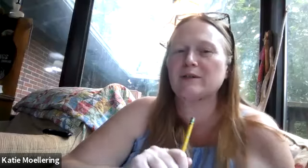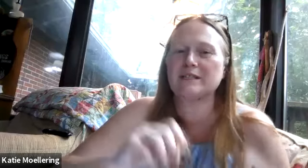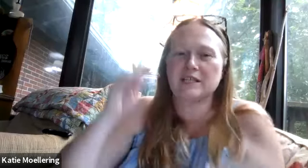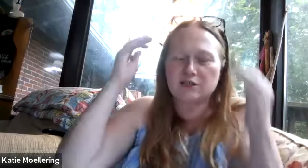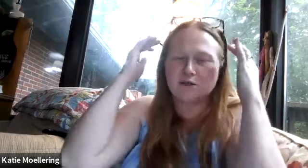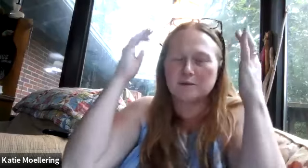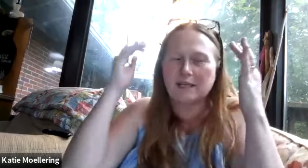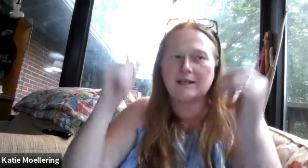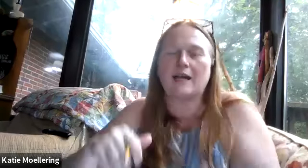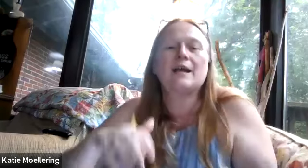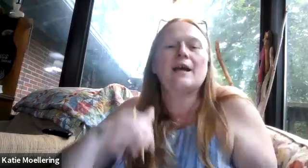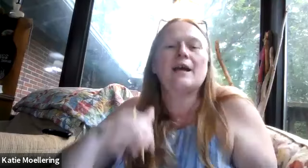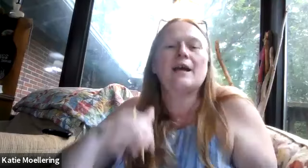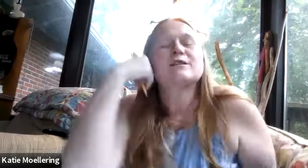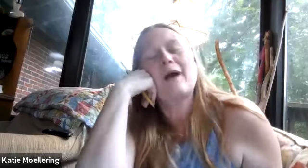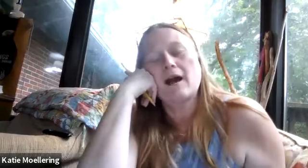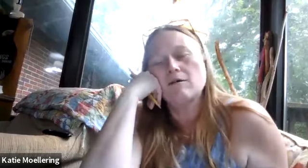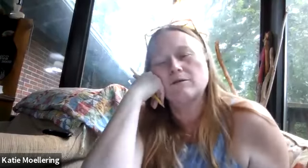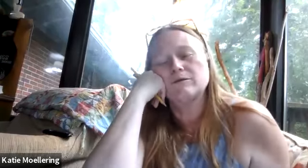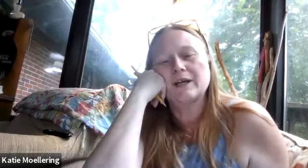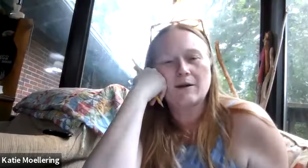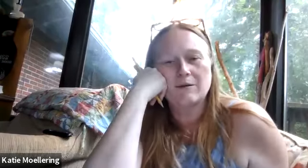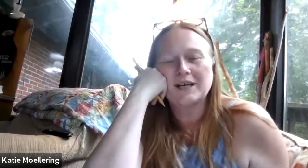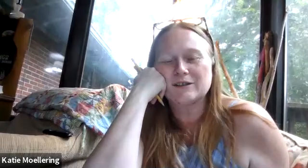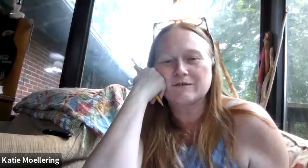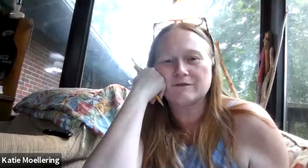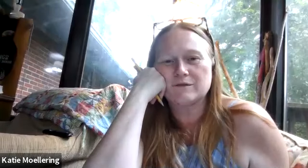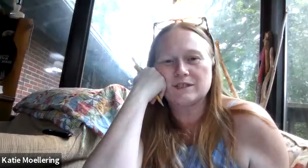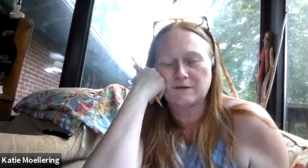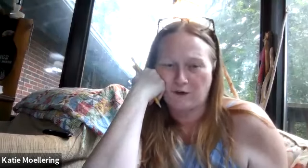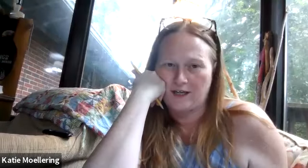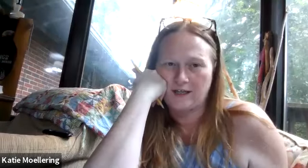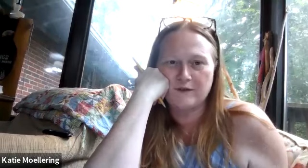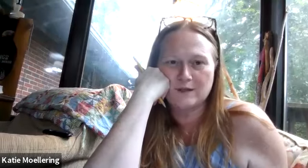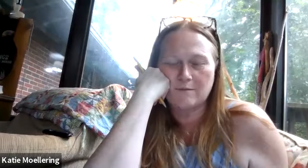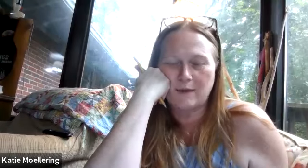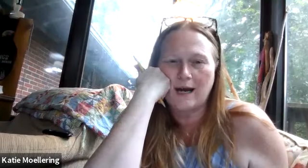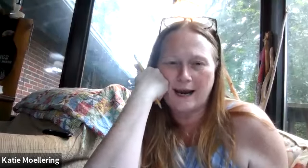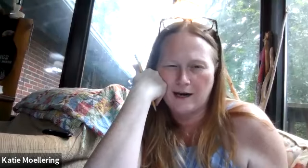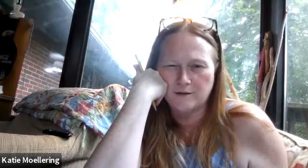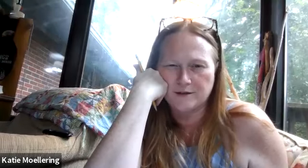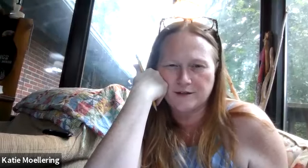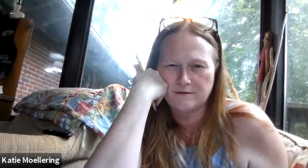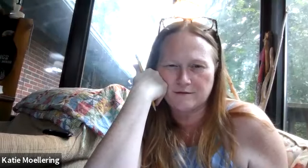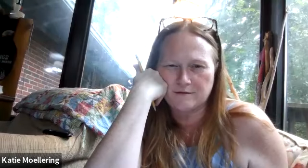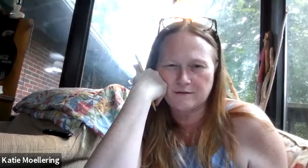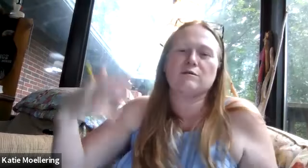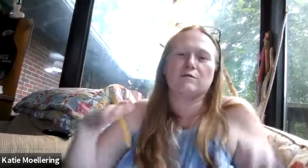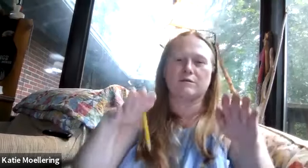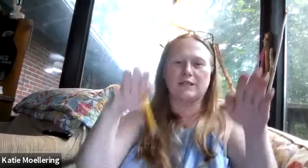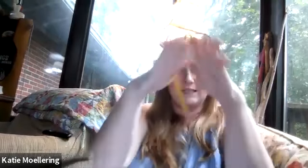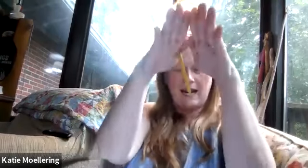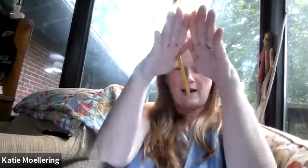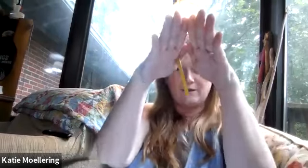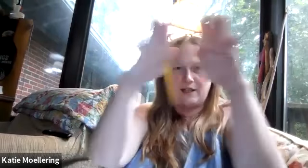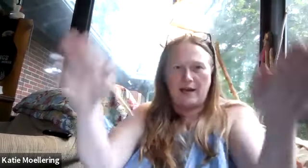that teacher was like that. So how would that look different if you said my house? Like, isn't house